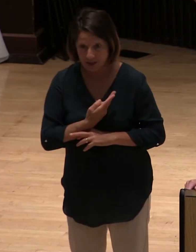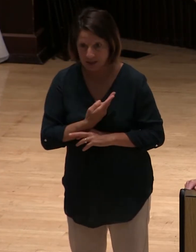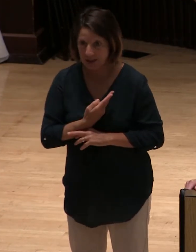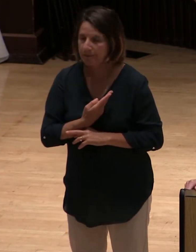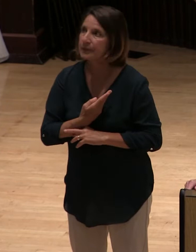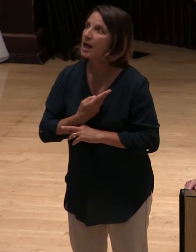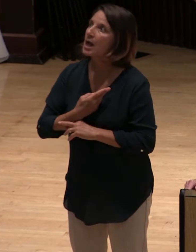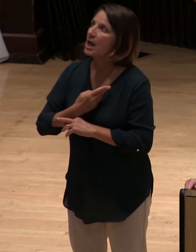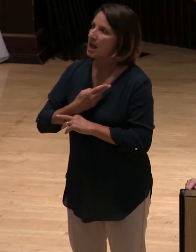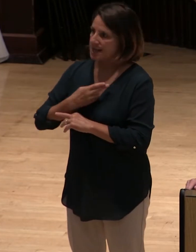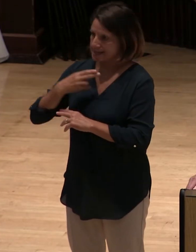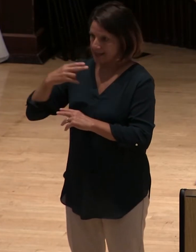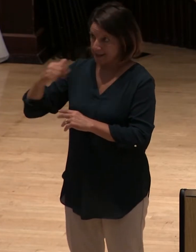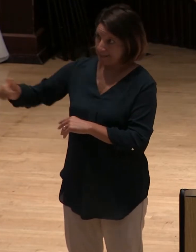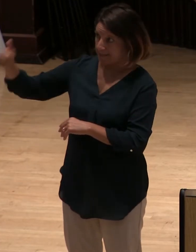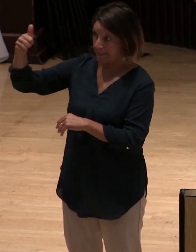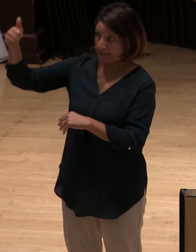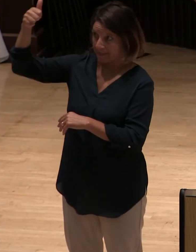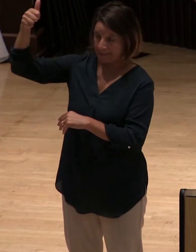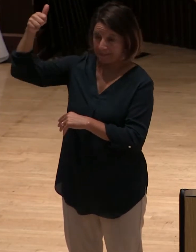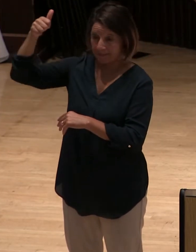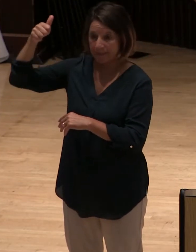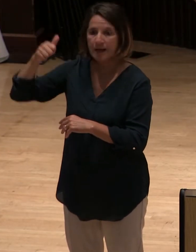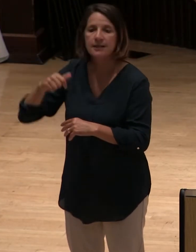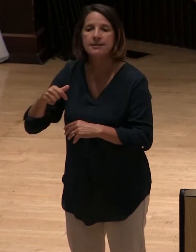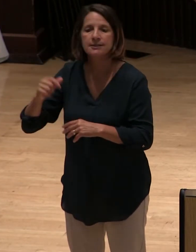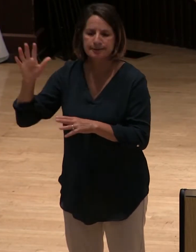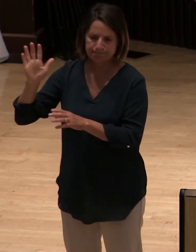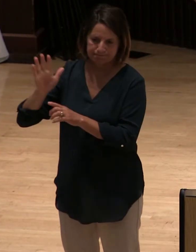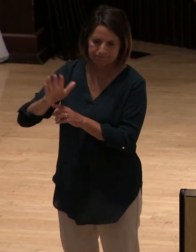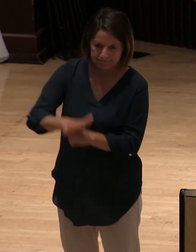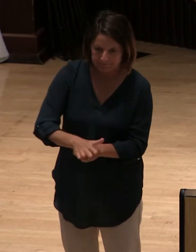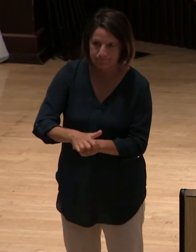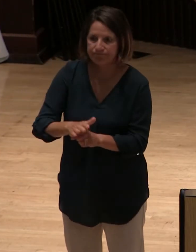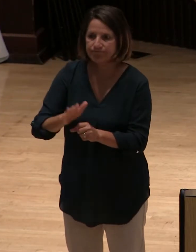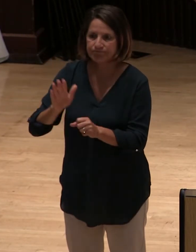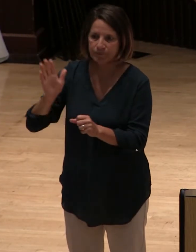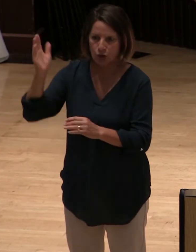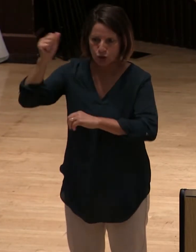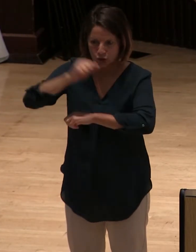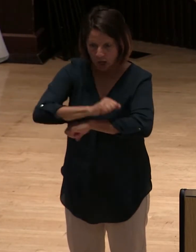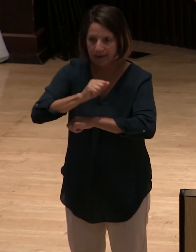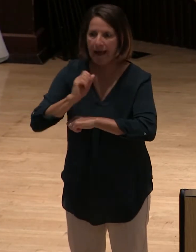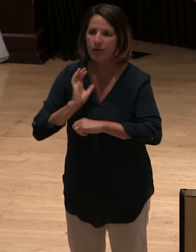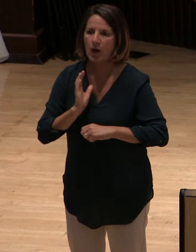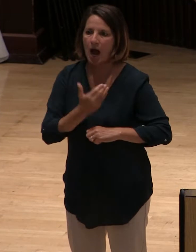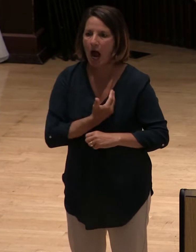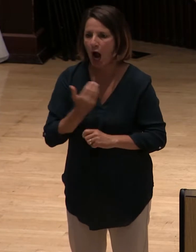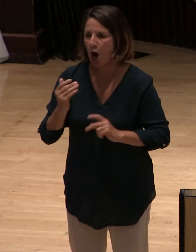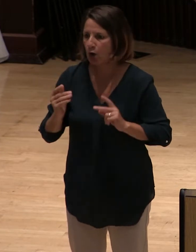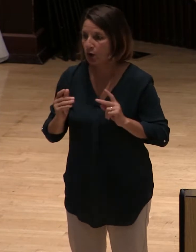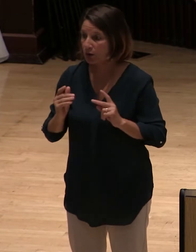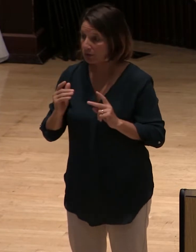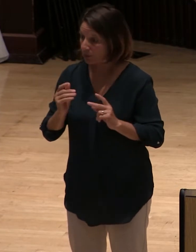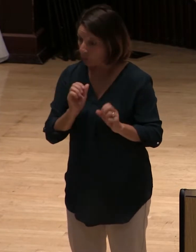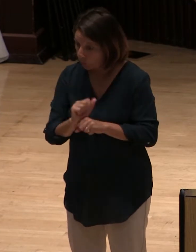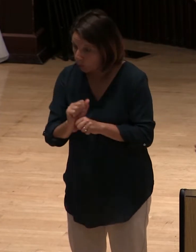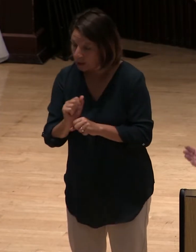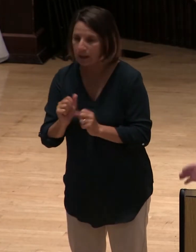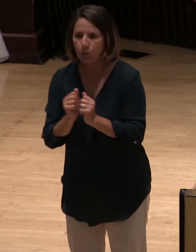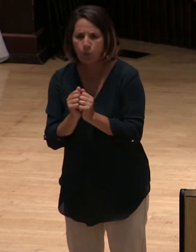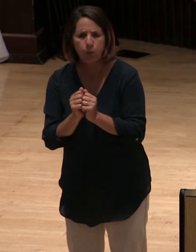clamped down on our inclusiveness, our innovations, our outreaches. How could we have a church where women preached,